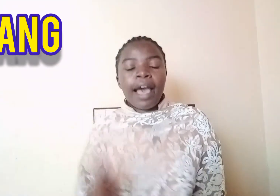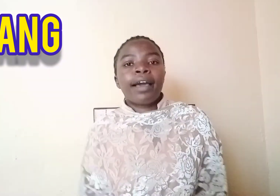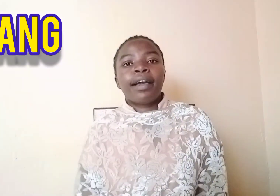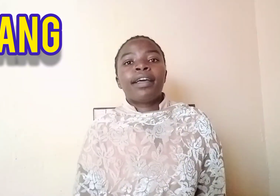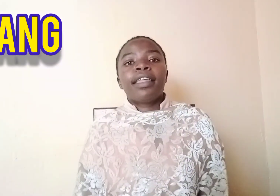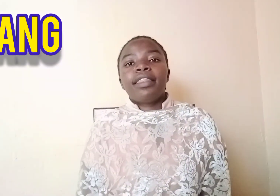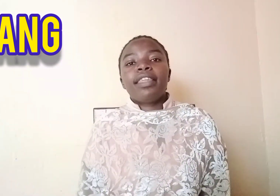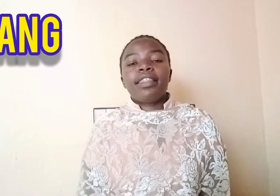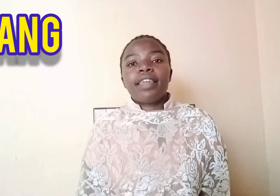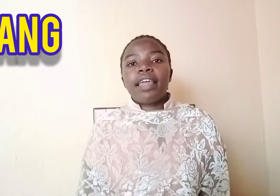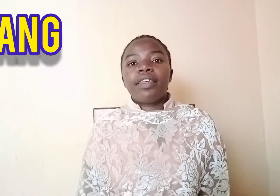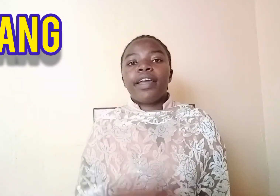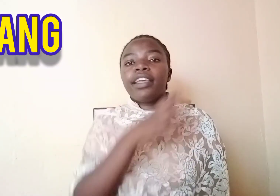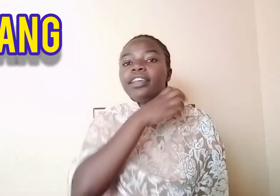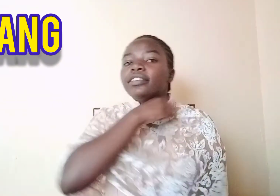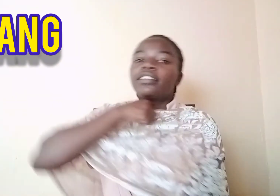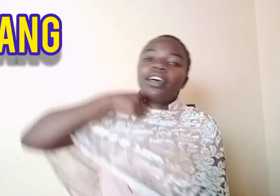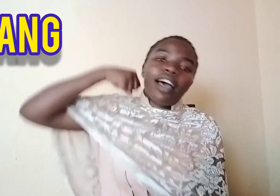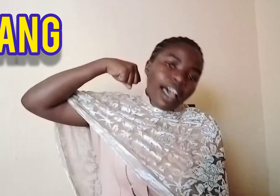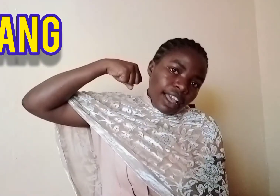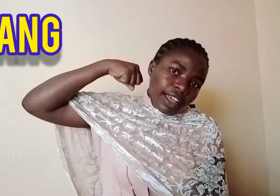Hang. Then the other one is hang.